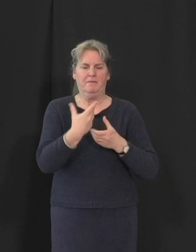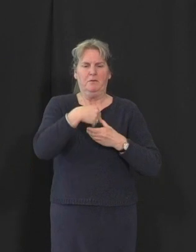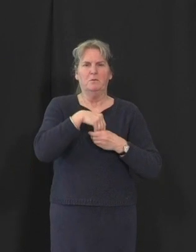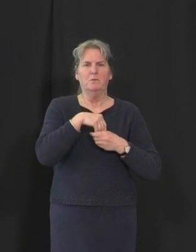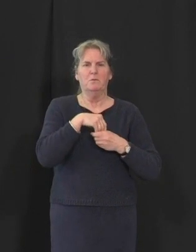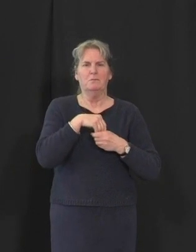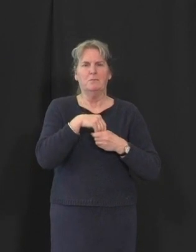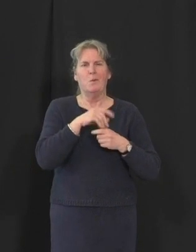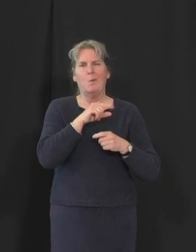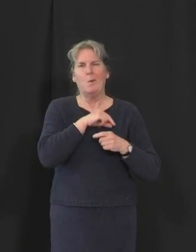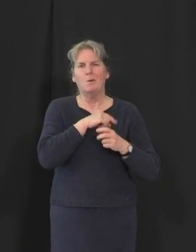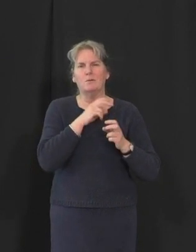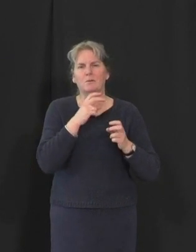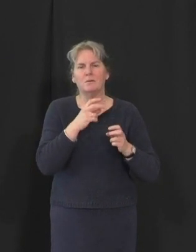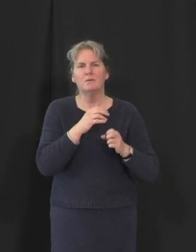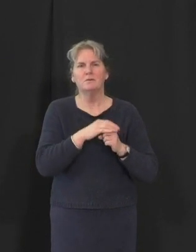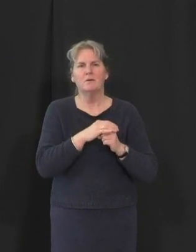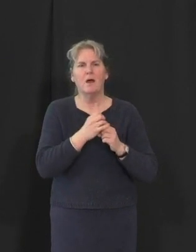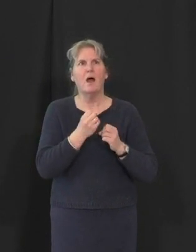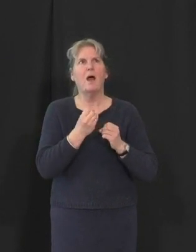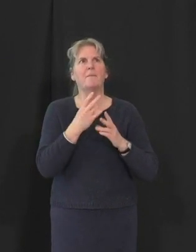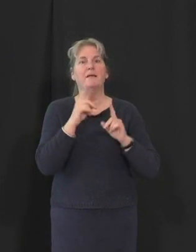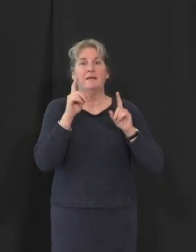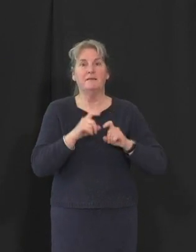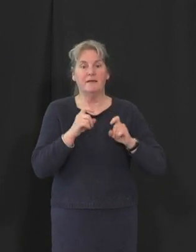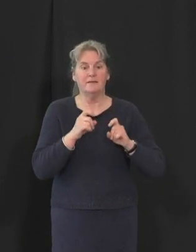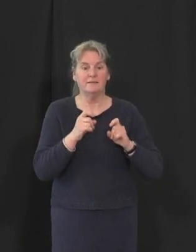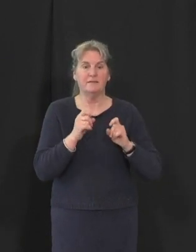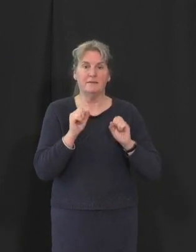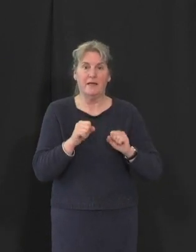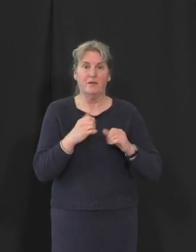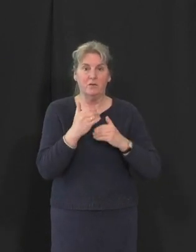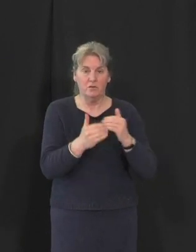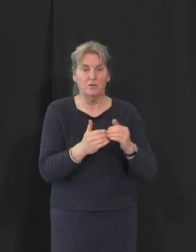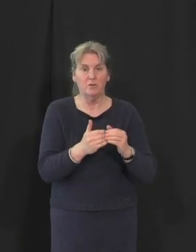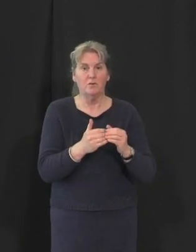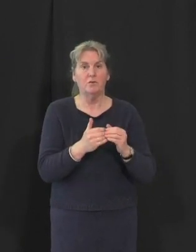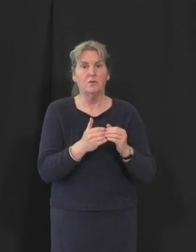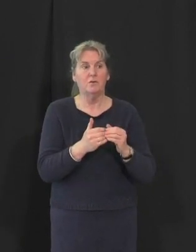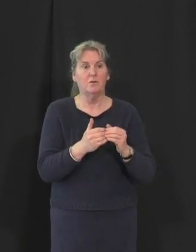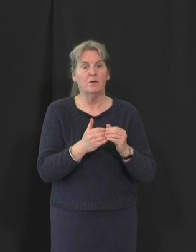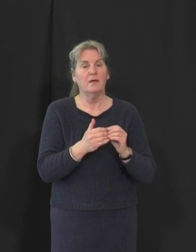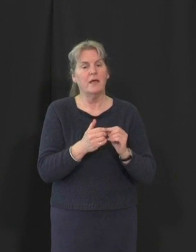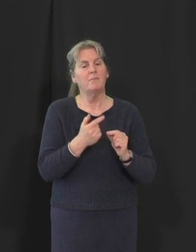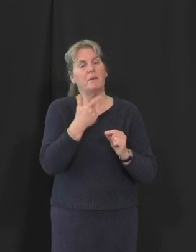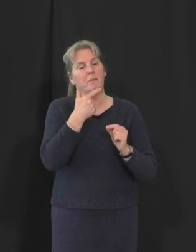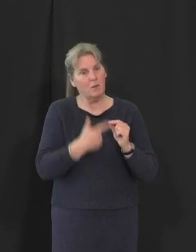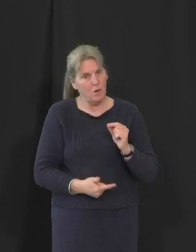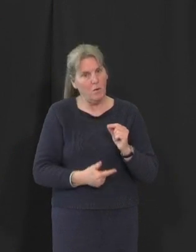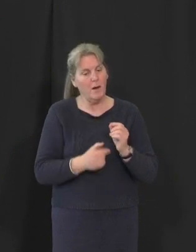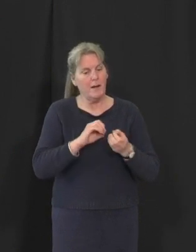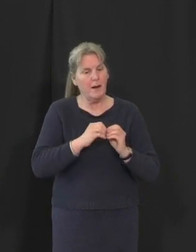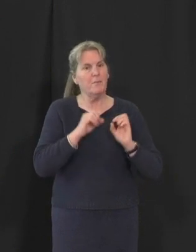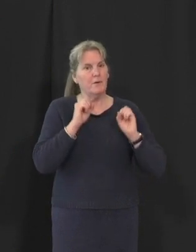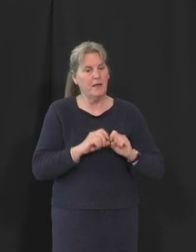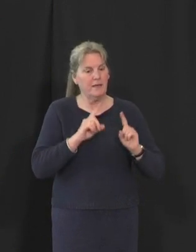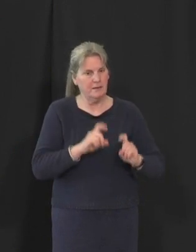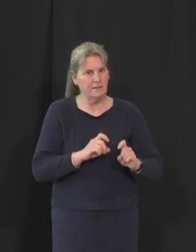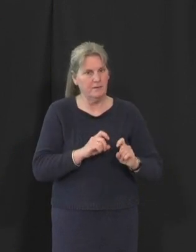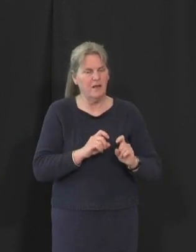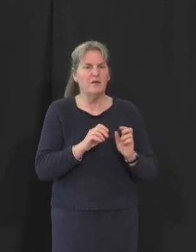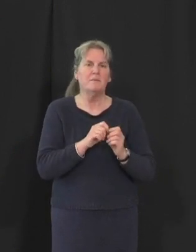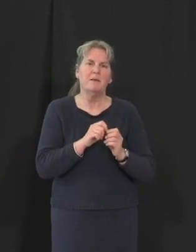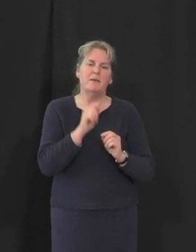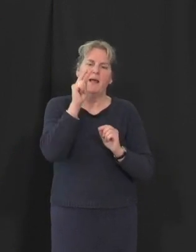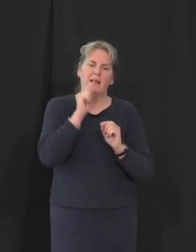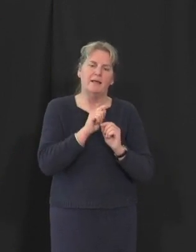And it relates to how many tests could be done. So the volume of tests is likely to be lower. Also, the accuracy of the test